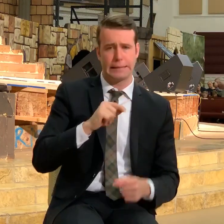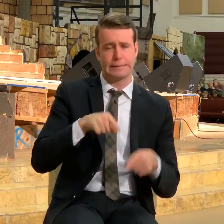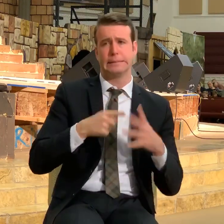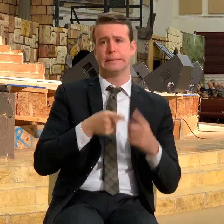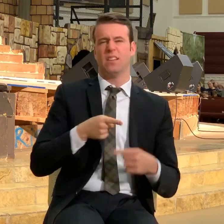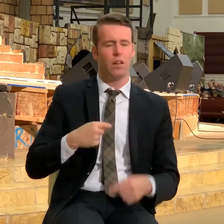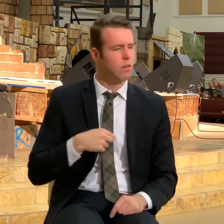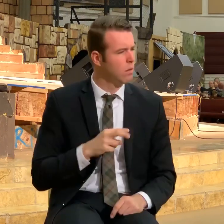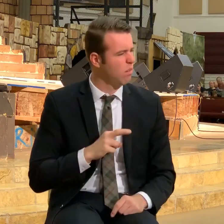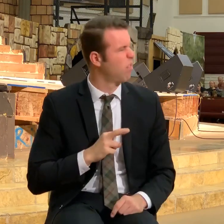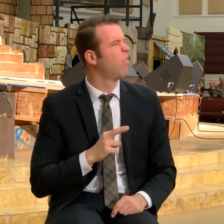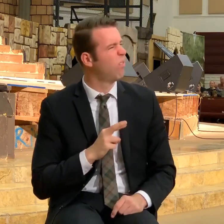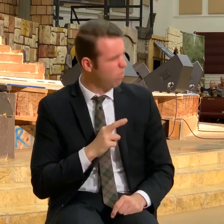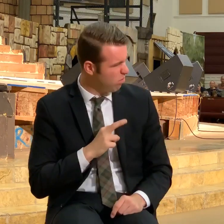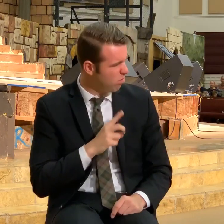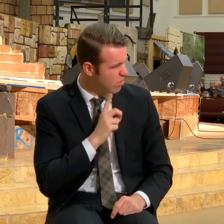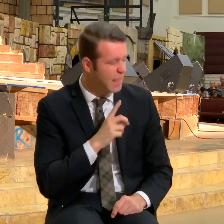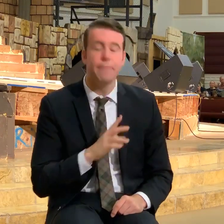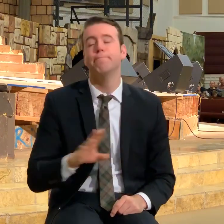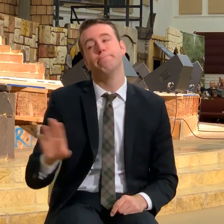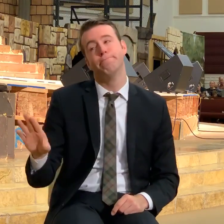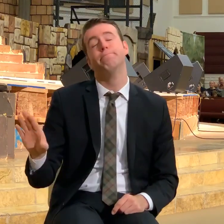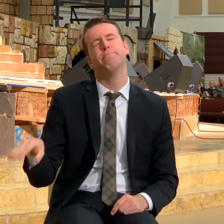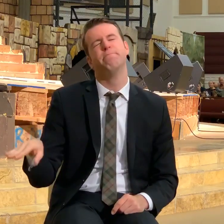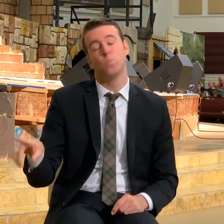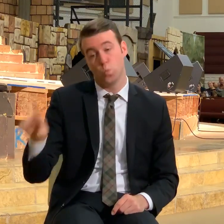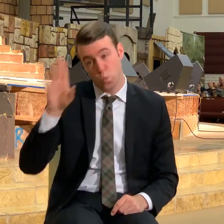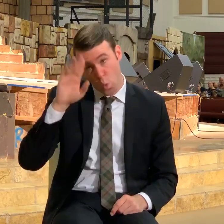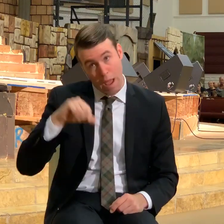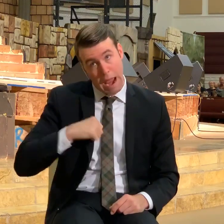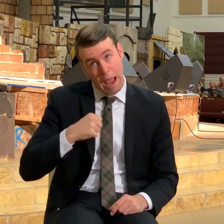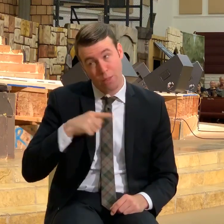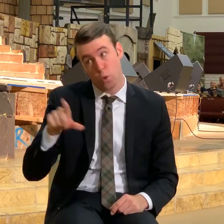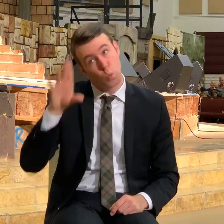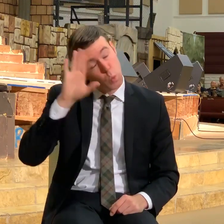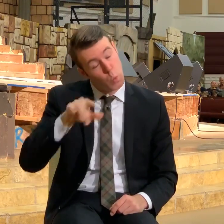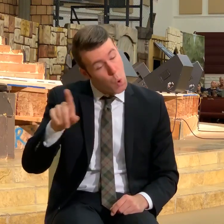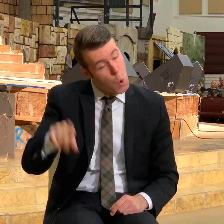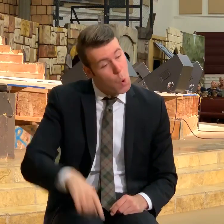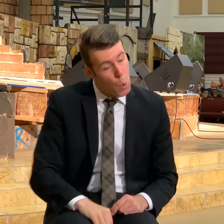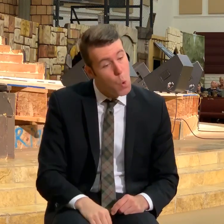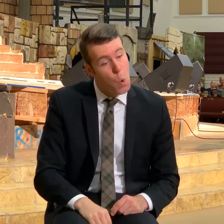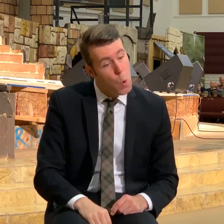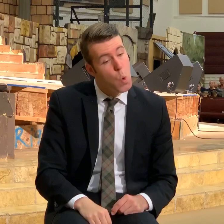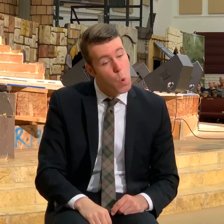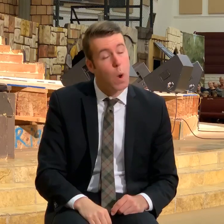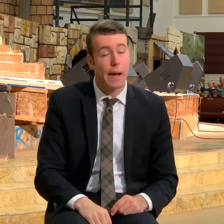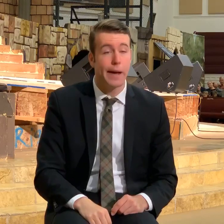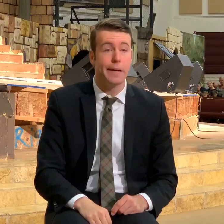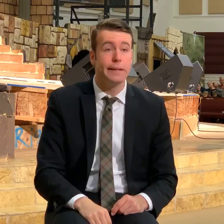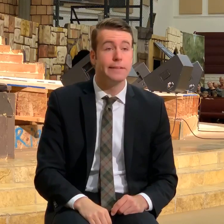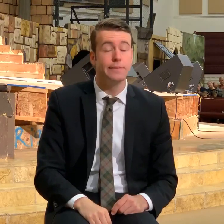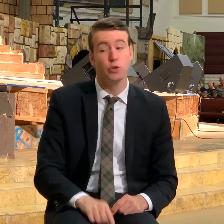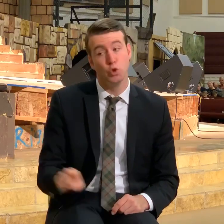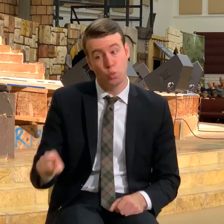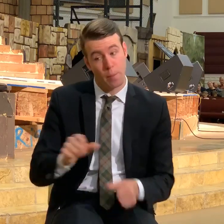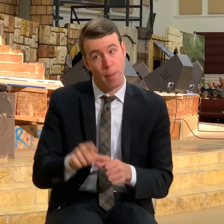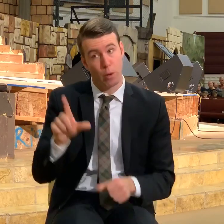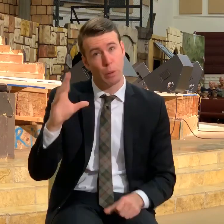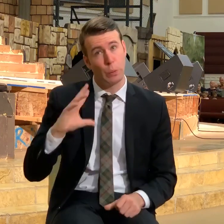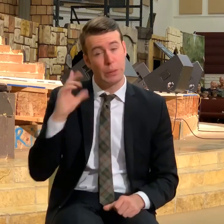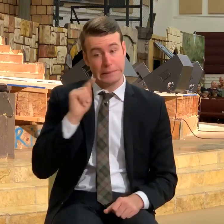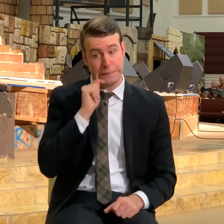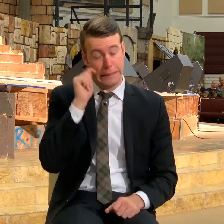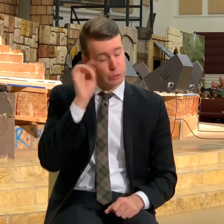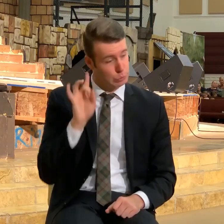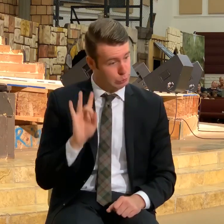Oh, really? Yeah, well, you know, brother Anthony. You know, you remember when he was a